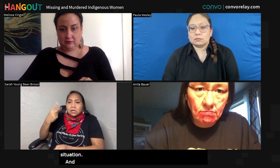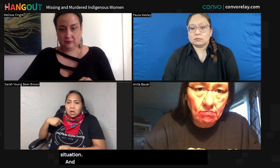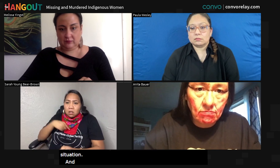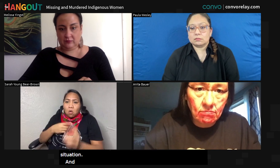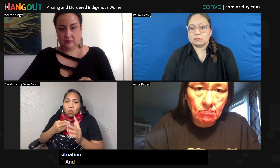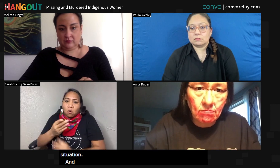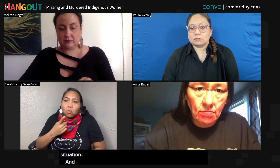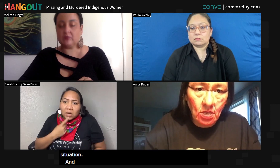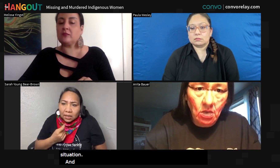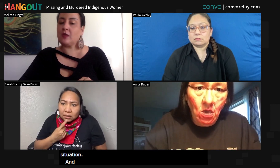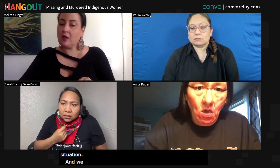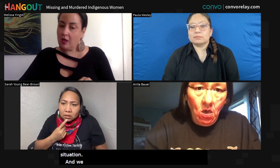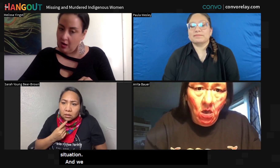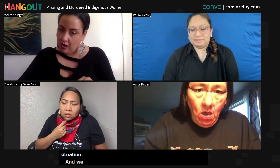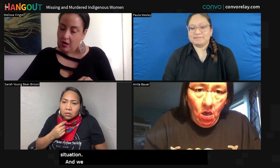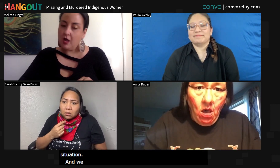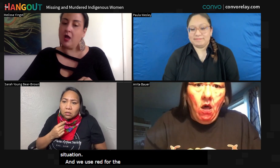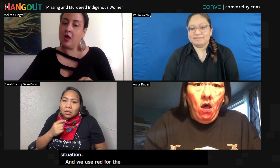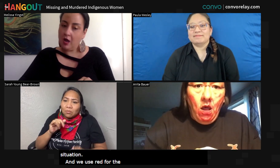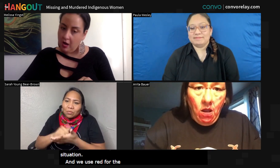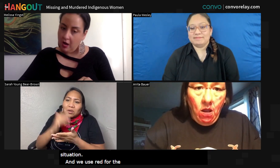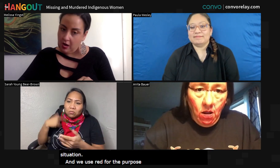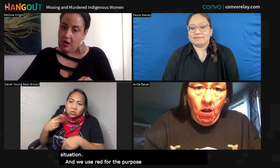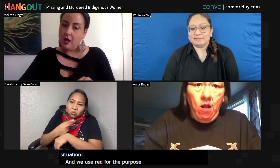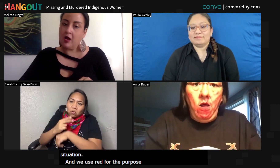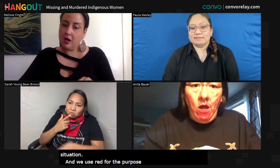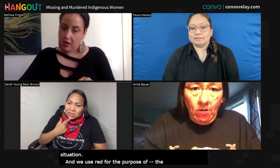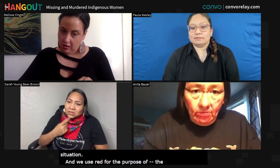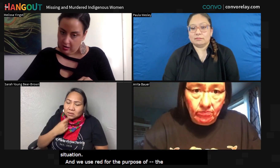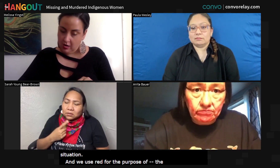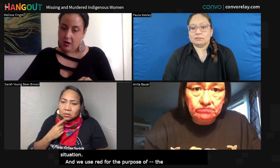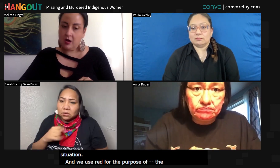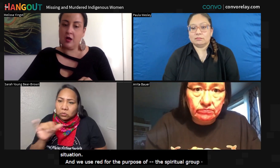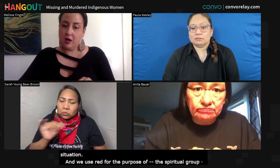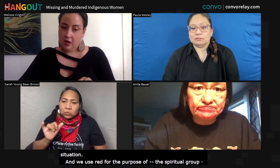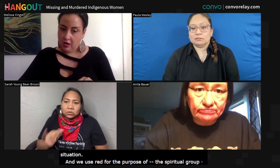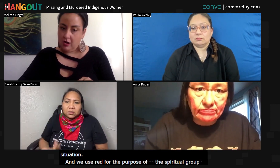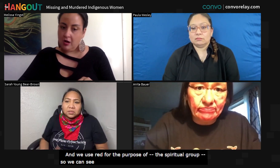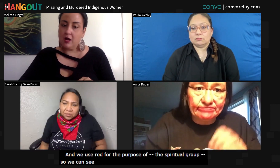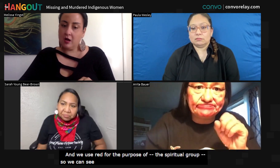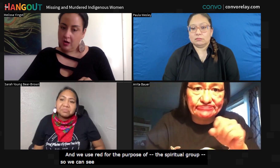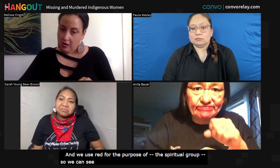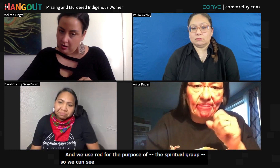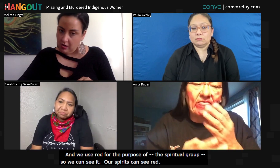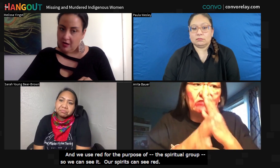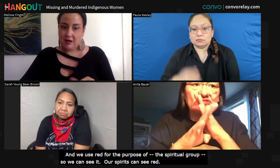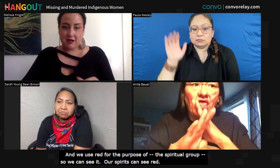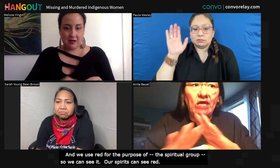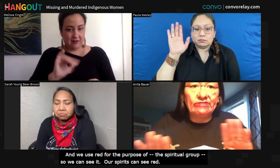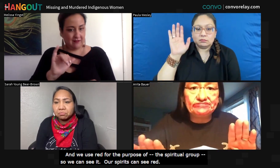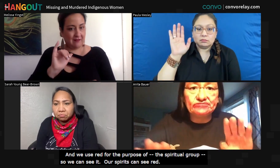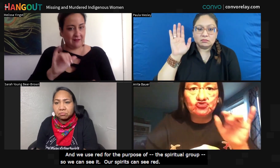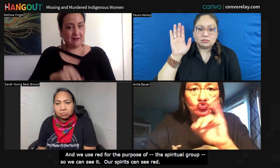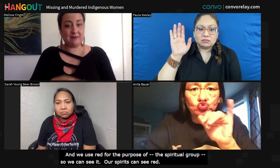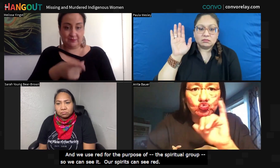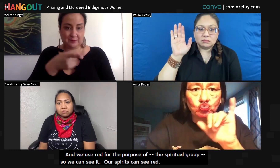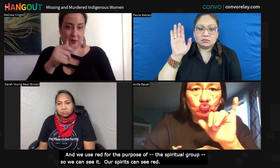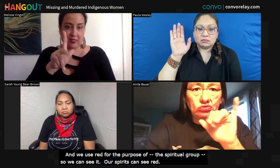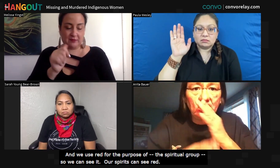it's a spiritual group, so we can see it. Our spirits can see red. That's why we use red, the color red.